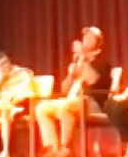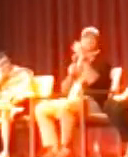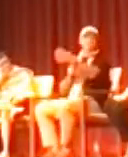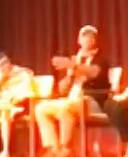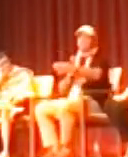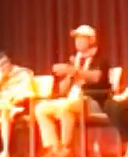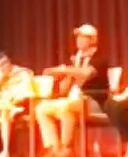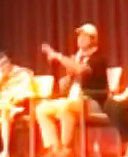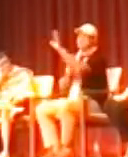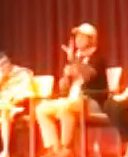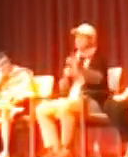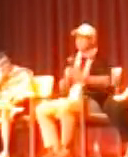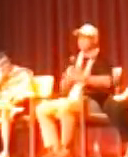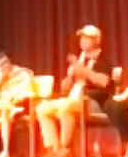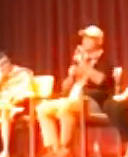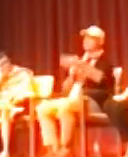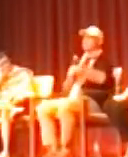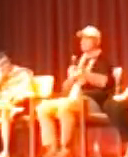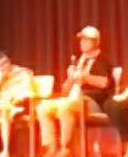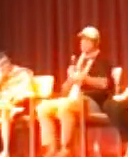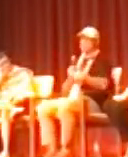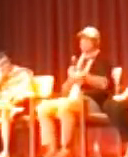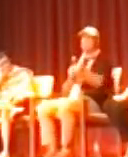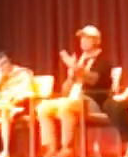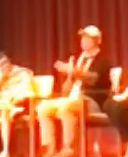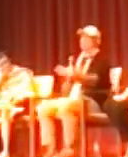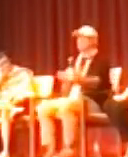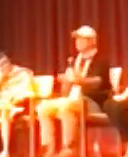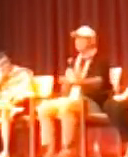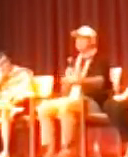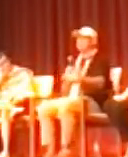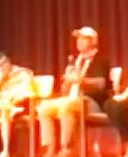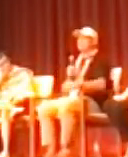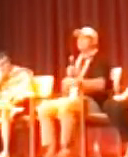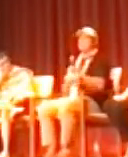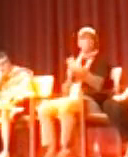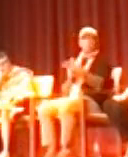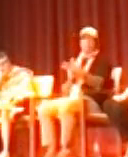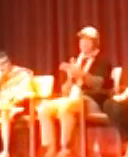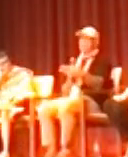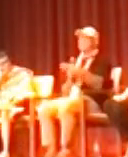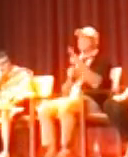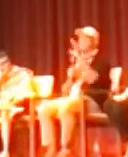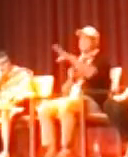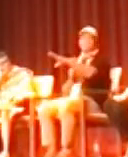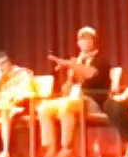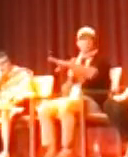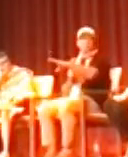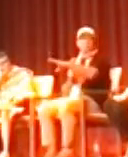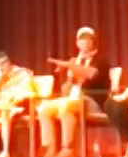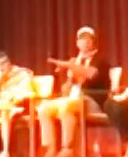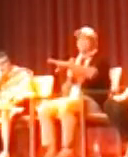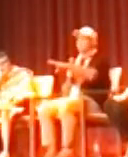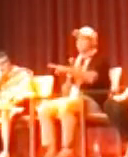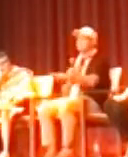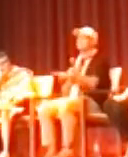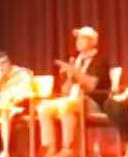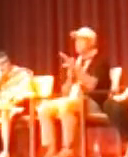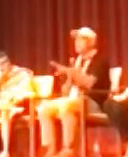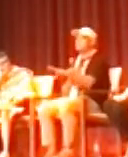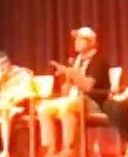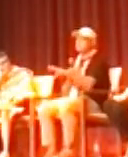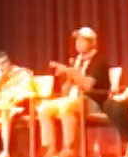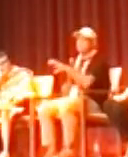Yeah? It's this massive thing. For those who don't, it's this massive thing. It's mostly military, actually, in Edinburgh, at the castle, that